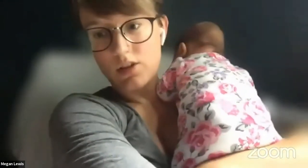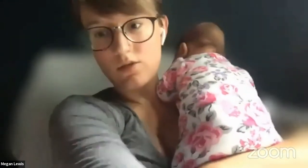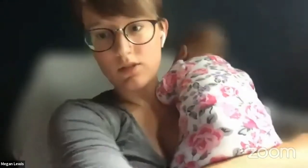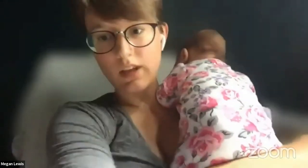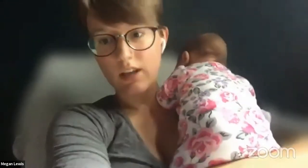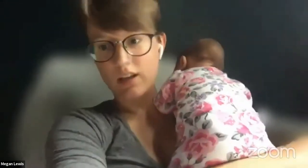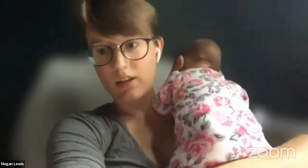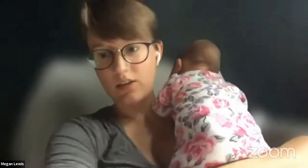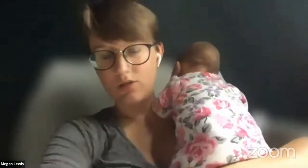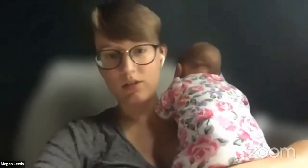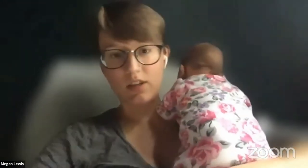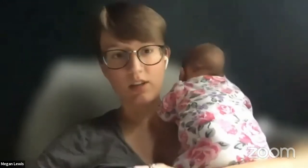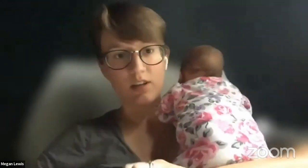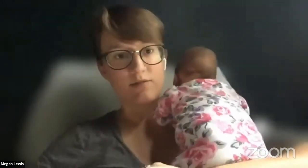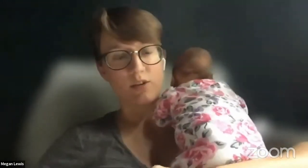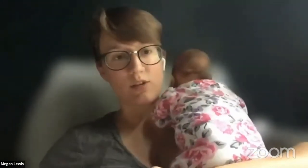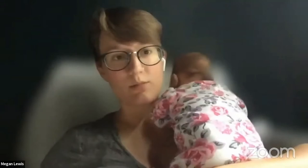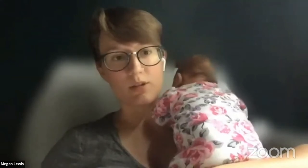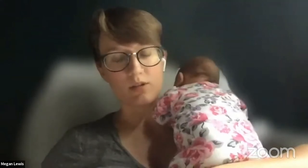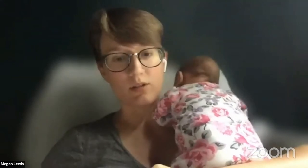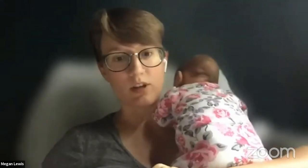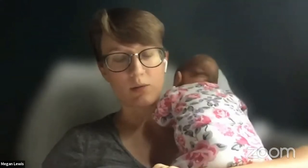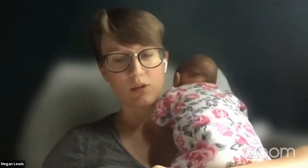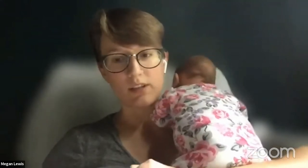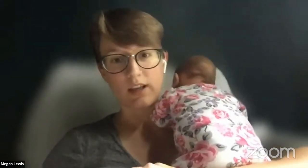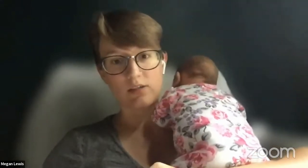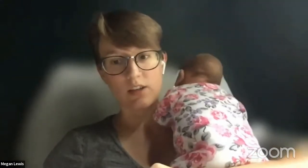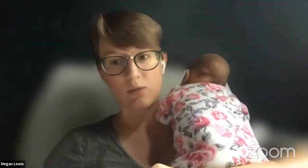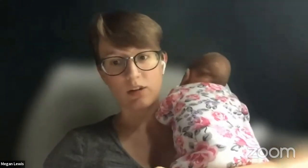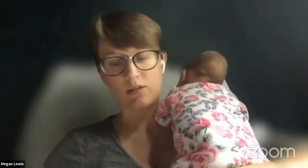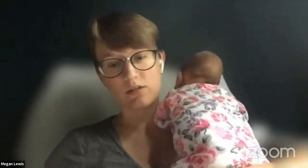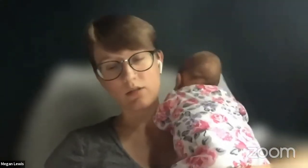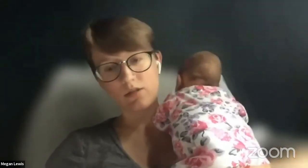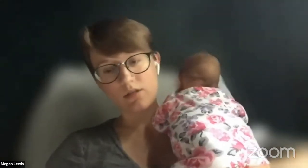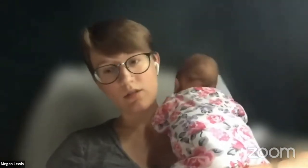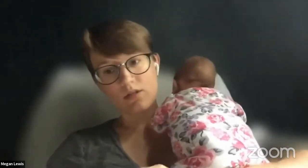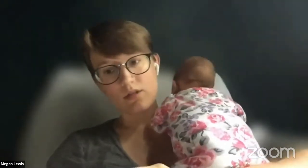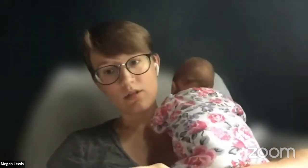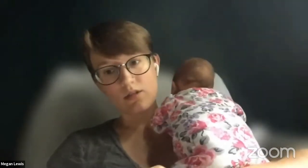David, can you see a phone number on anyone's account anywhere?